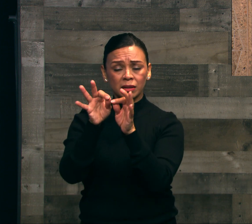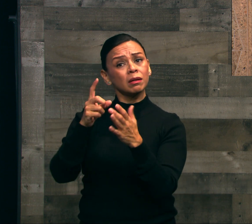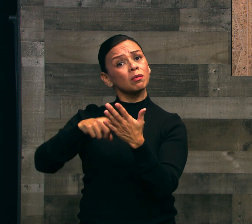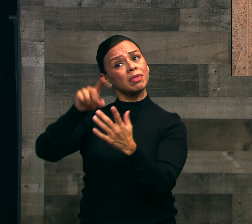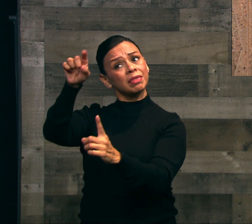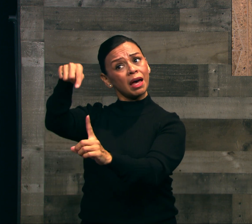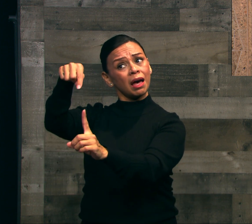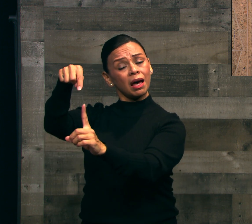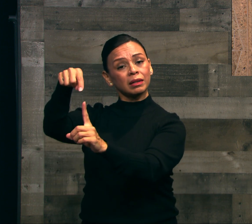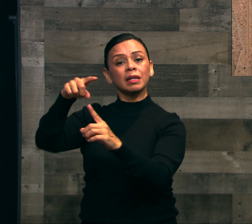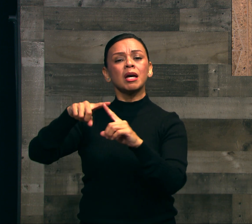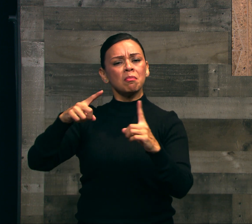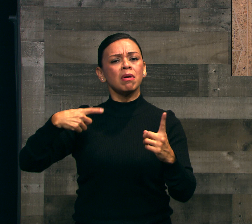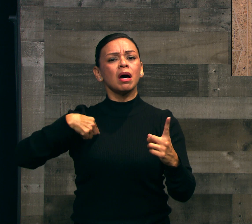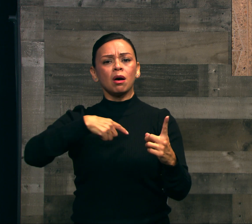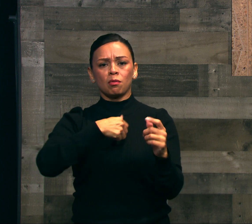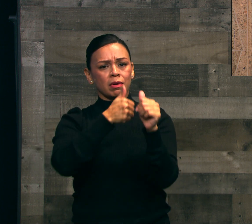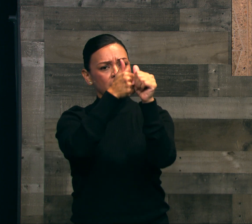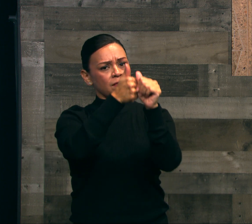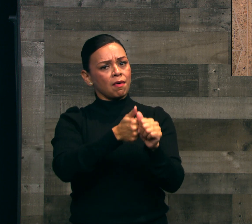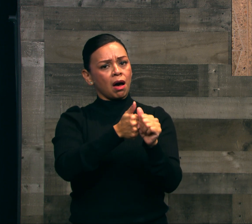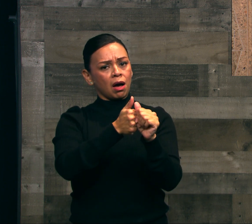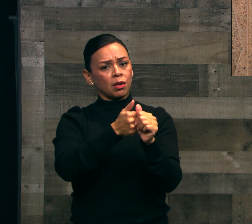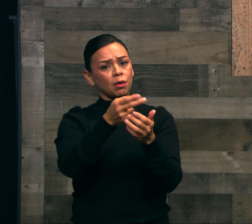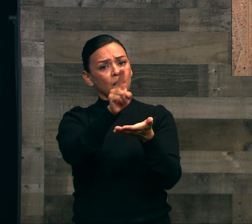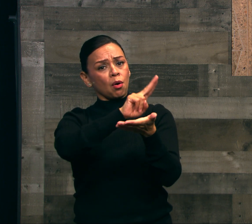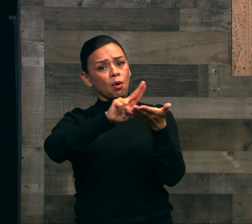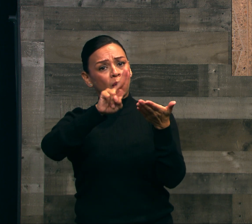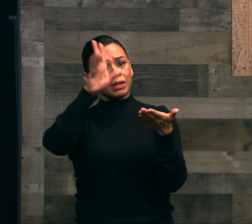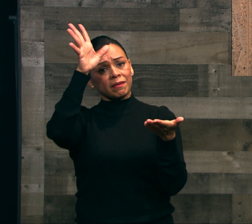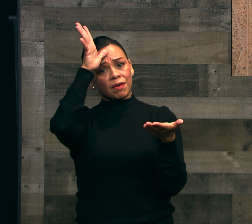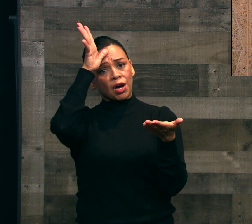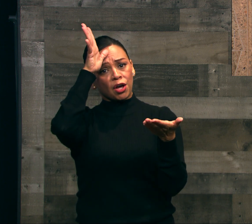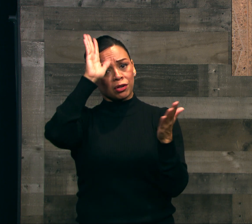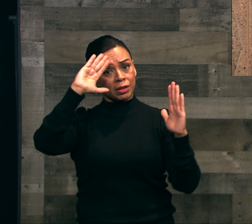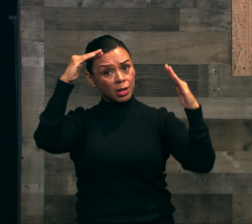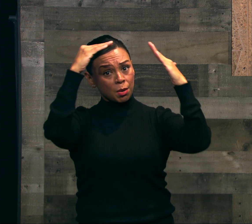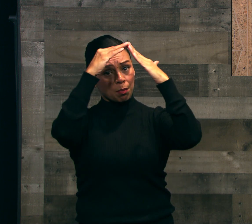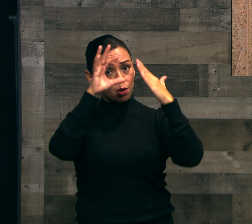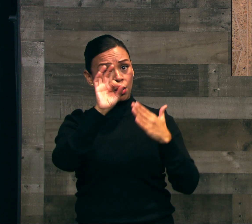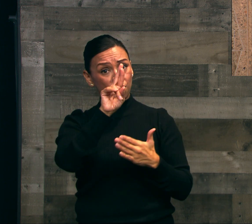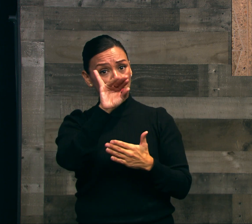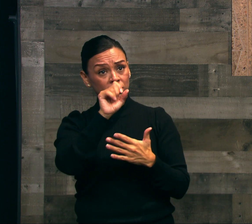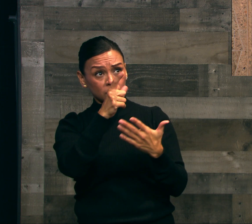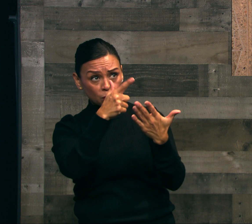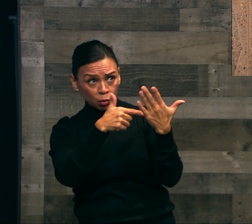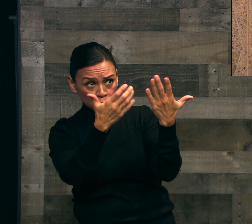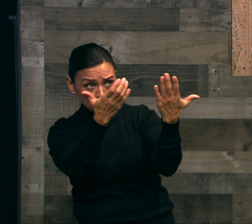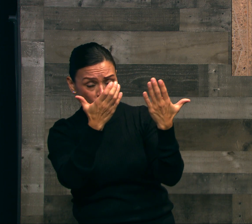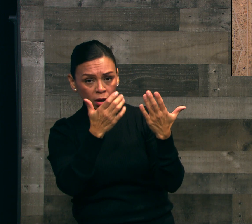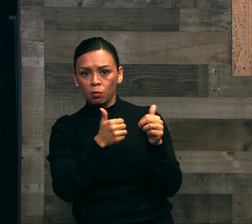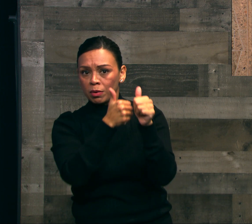And but we are in unity with the Holy Father's intentions, and we are following